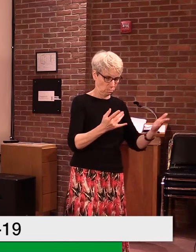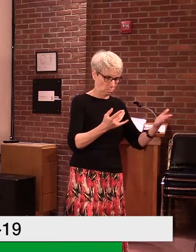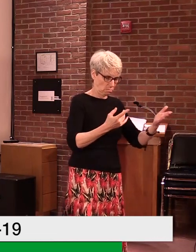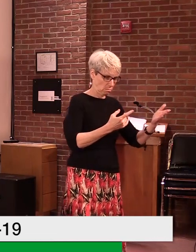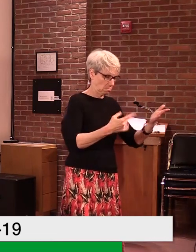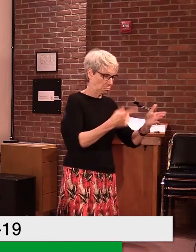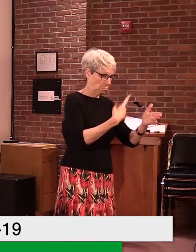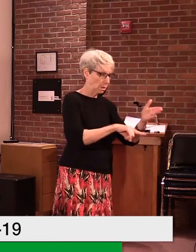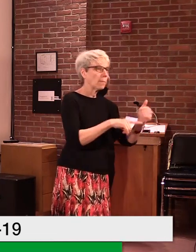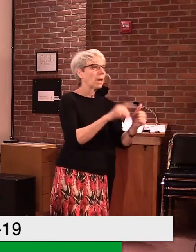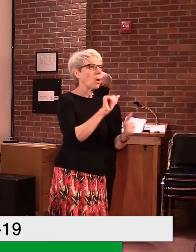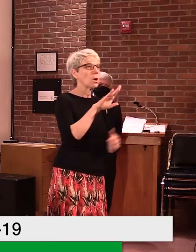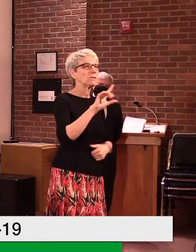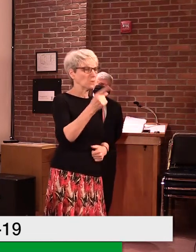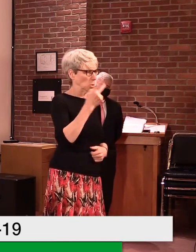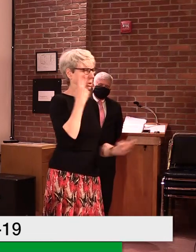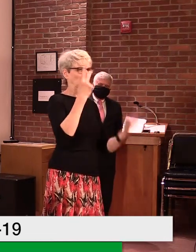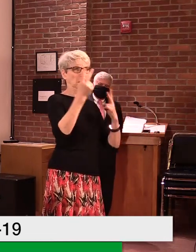into effect.